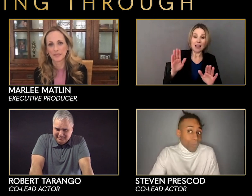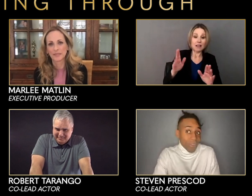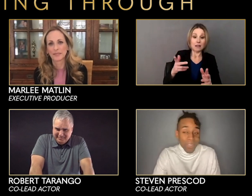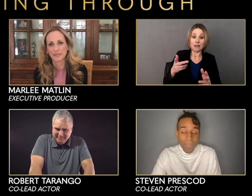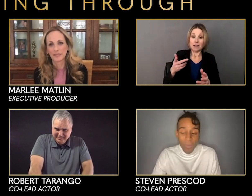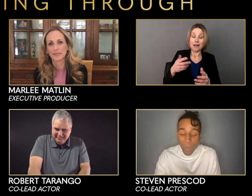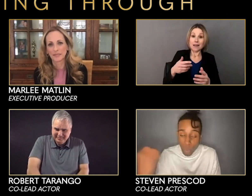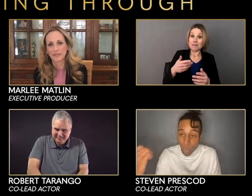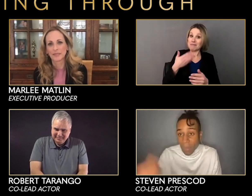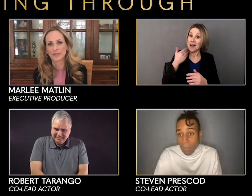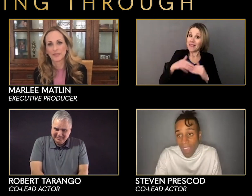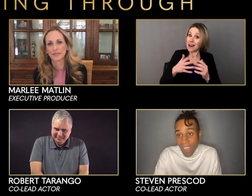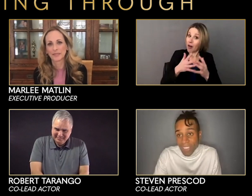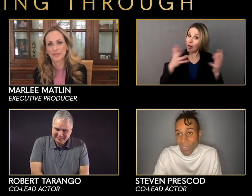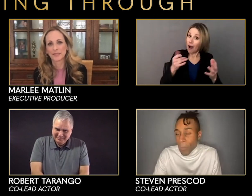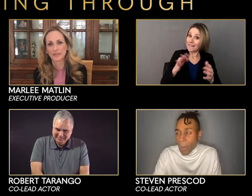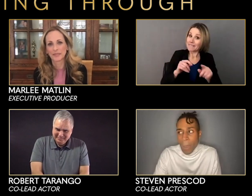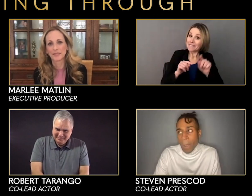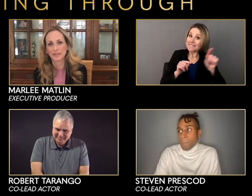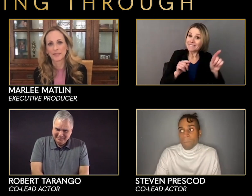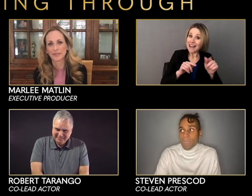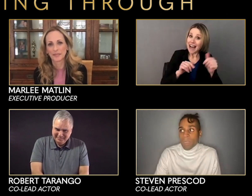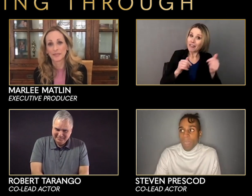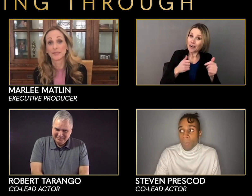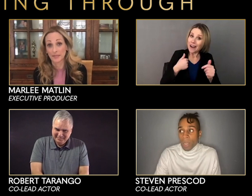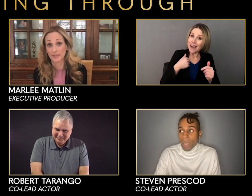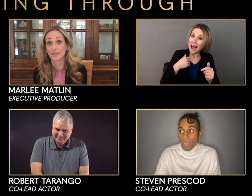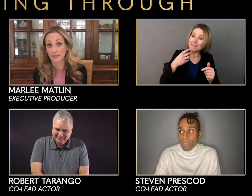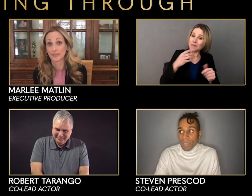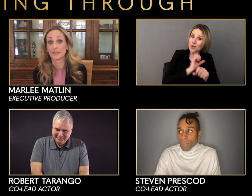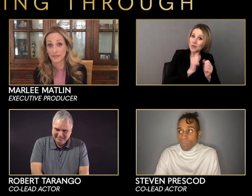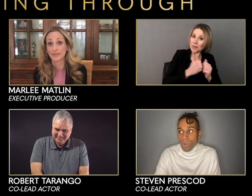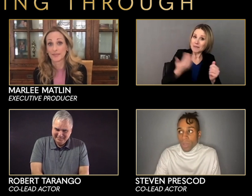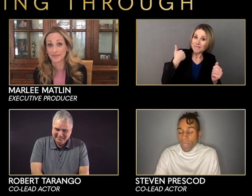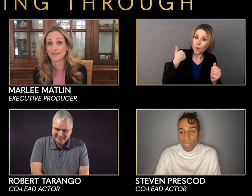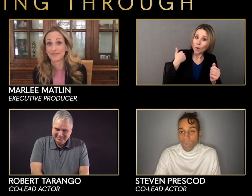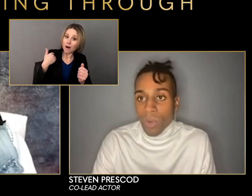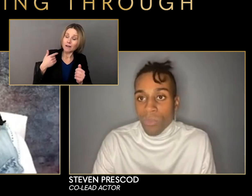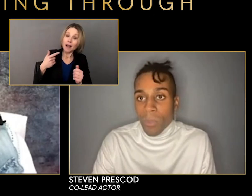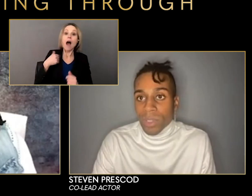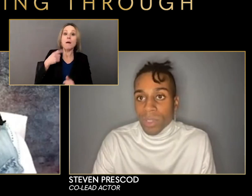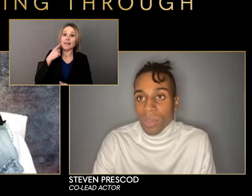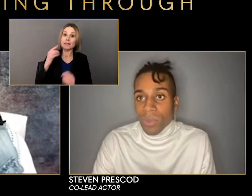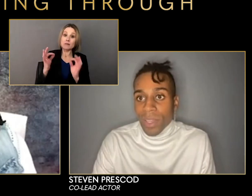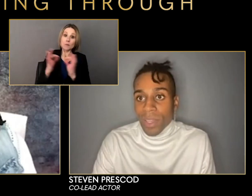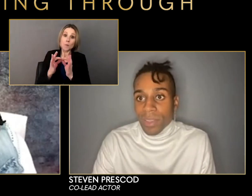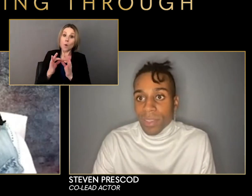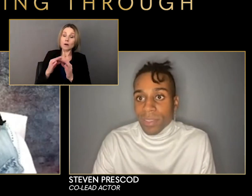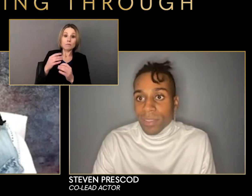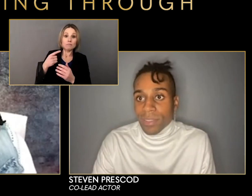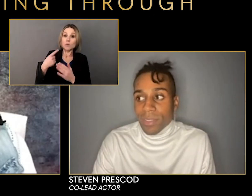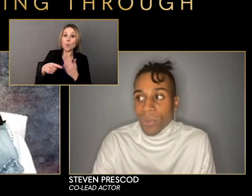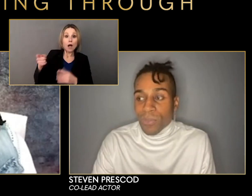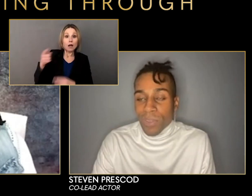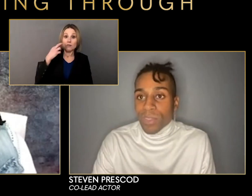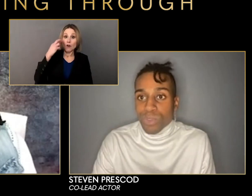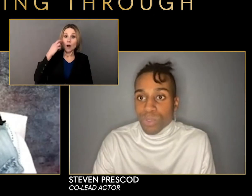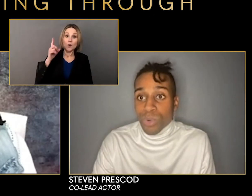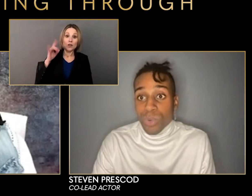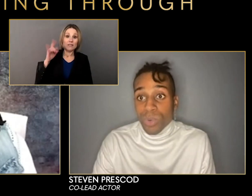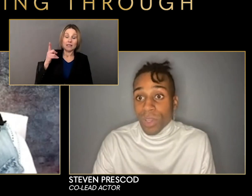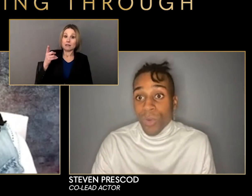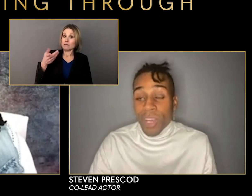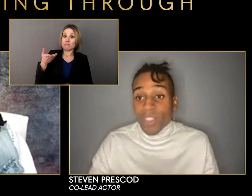probably worked Right. with in the past. So yeah, I mean, like, I think it's important. I think what Robert did on